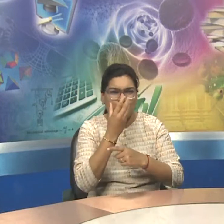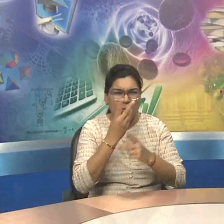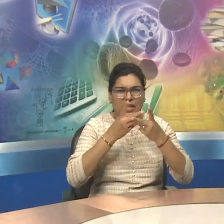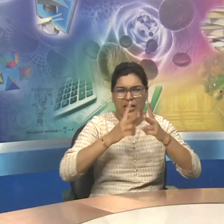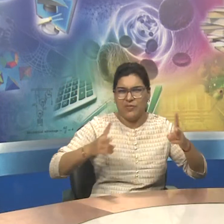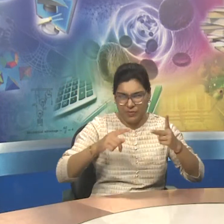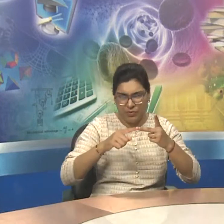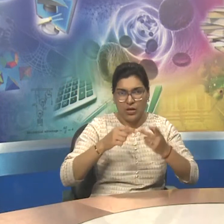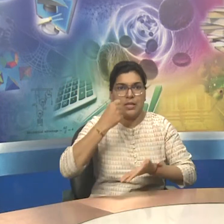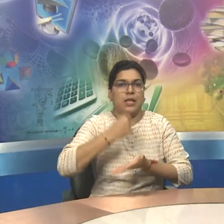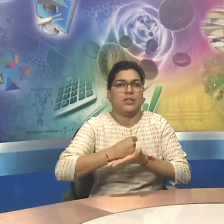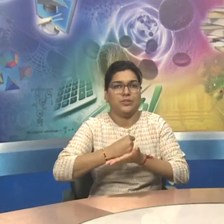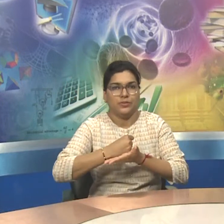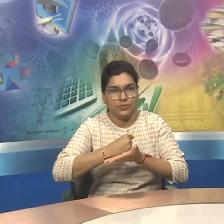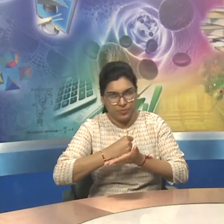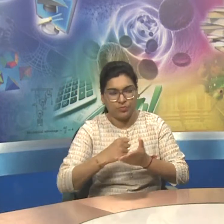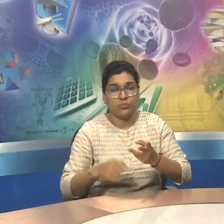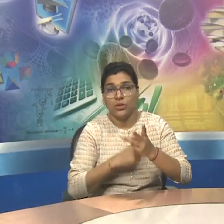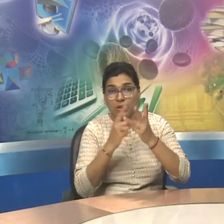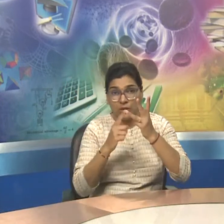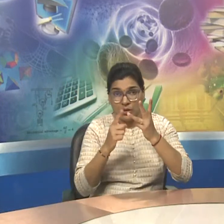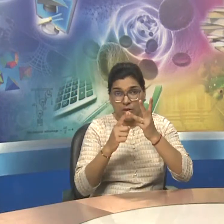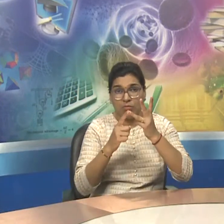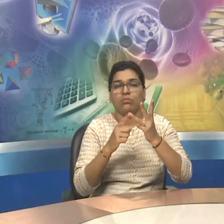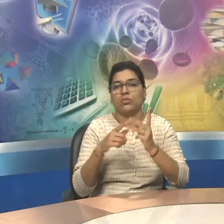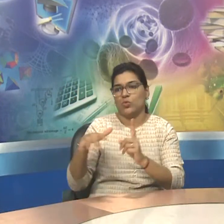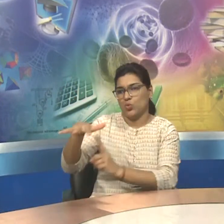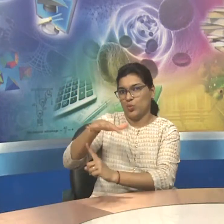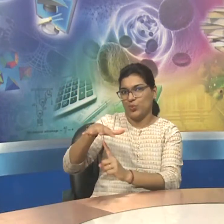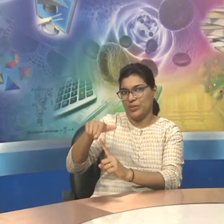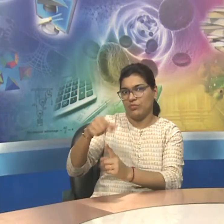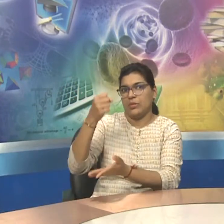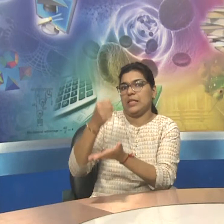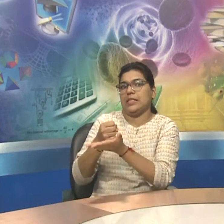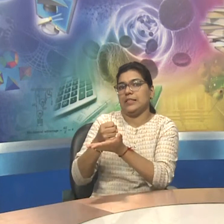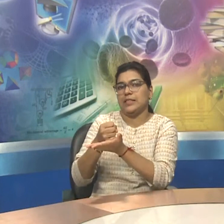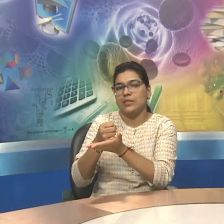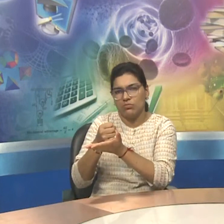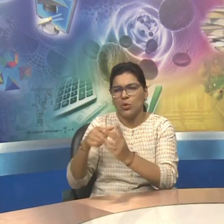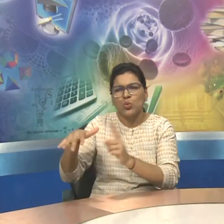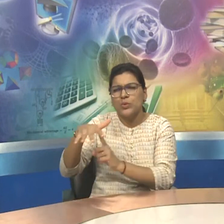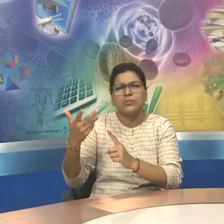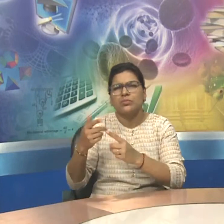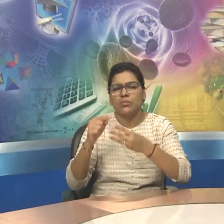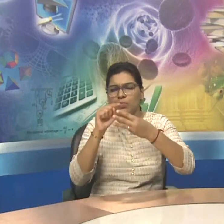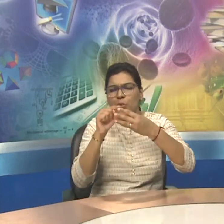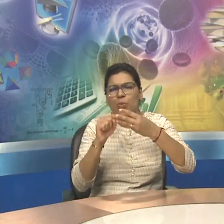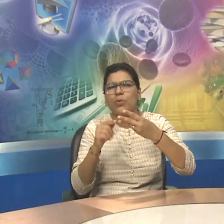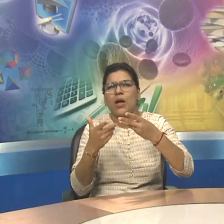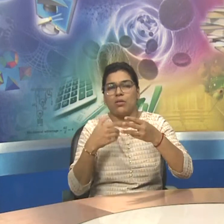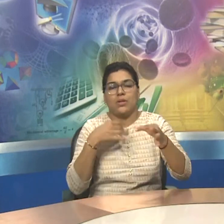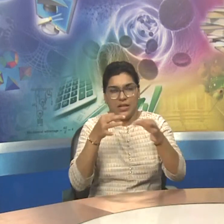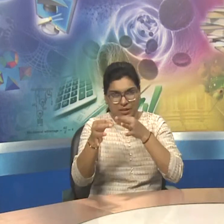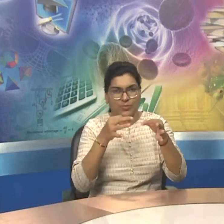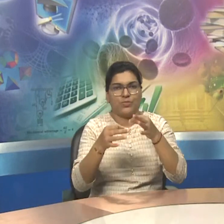three parts, that is civil right, political right